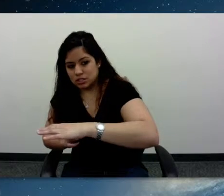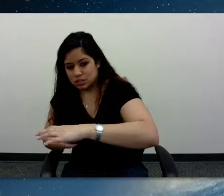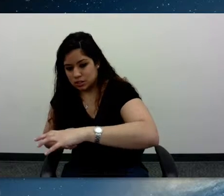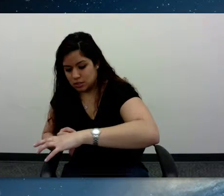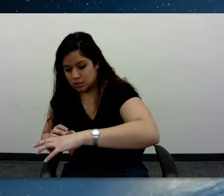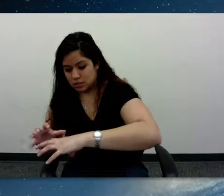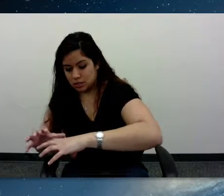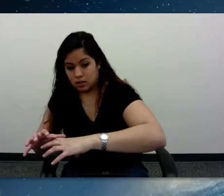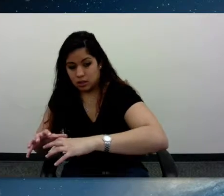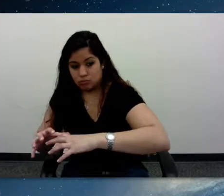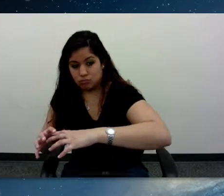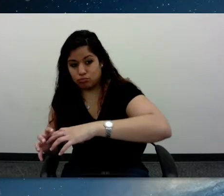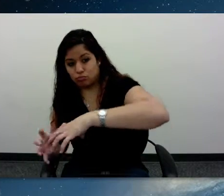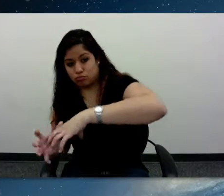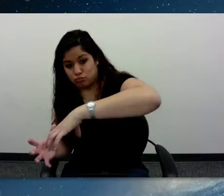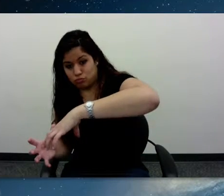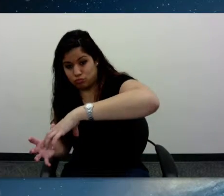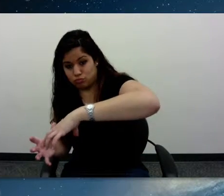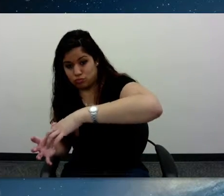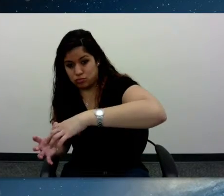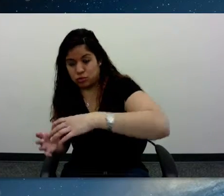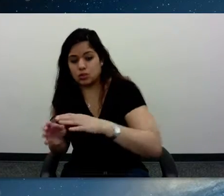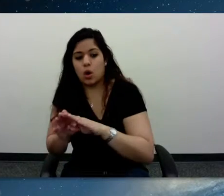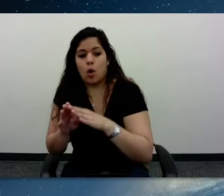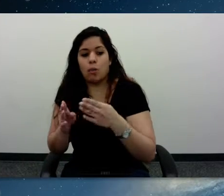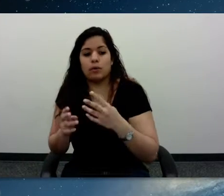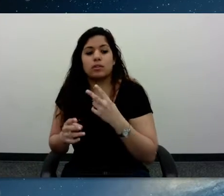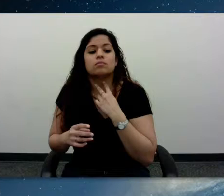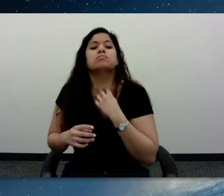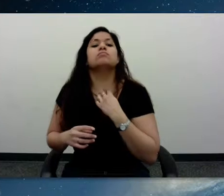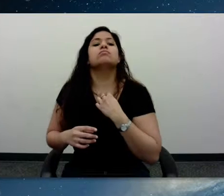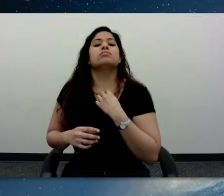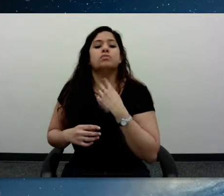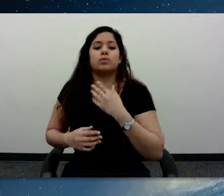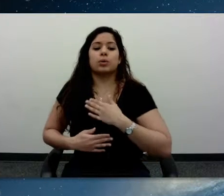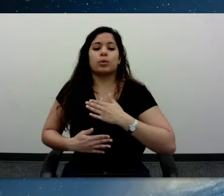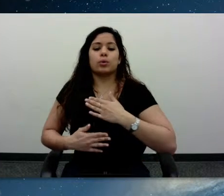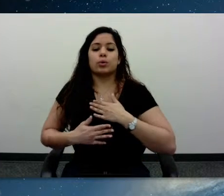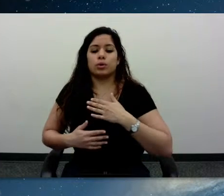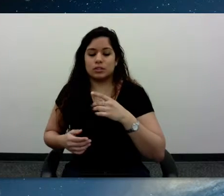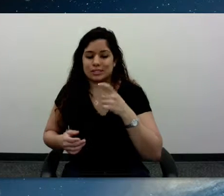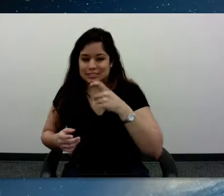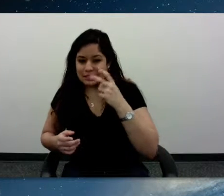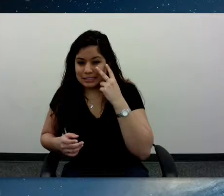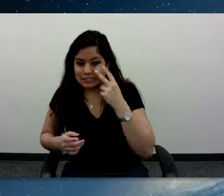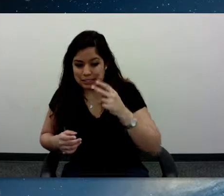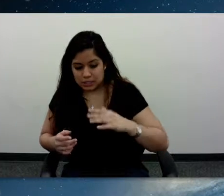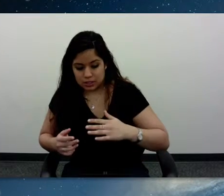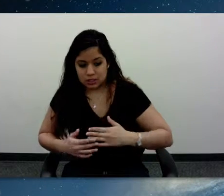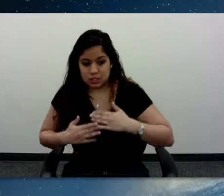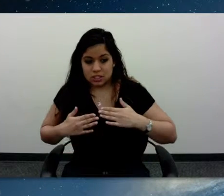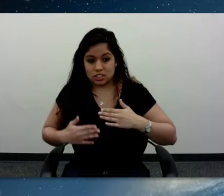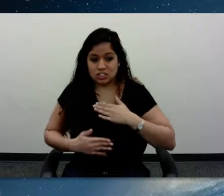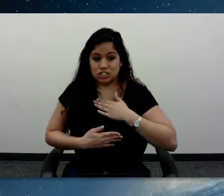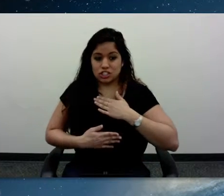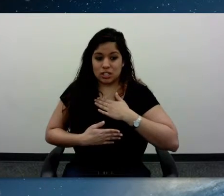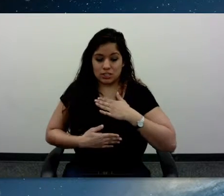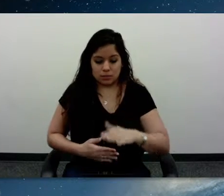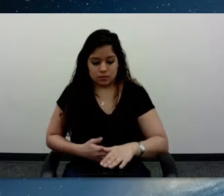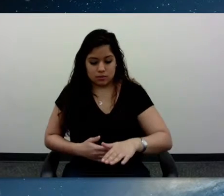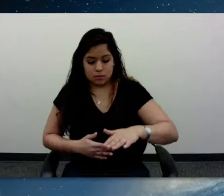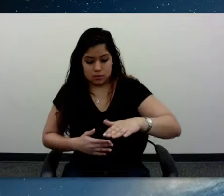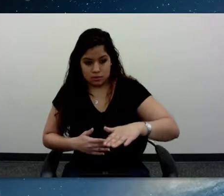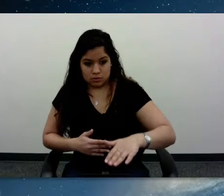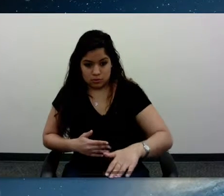tilt to open the airway and deliver 2 breaths. I just need to see chest rise and fall. You don't need to blow them up too